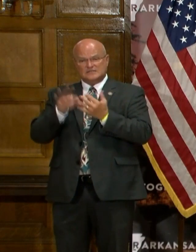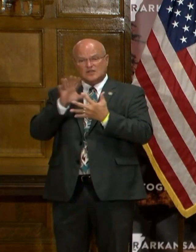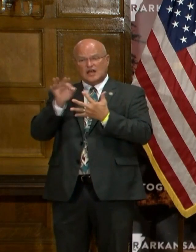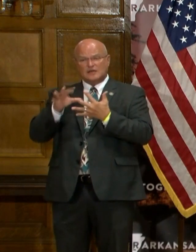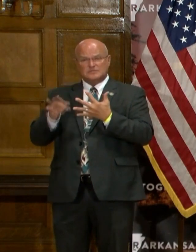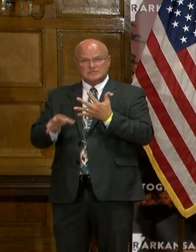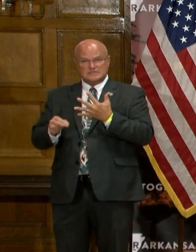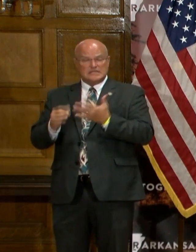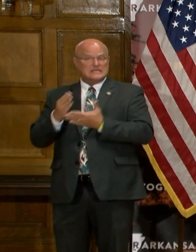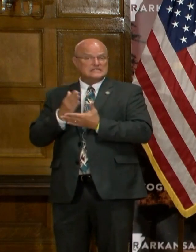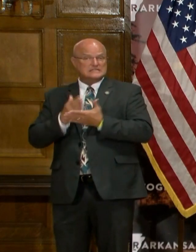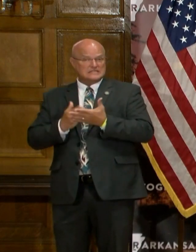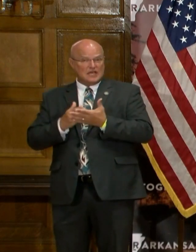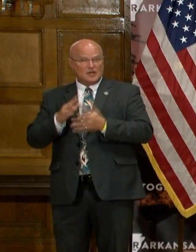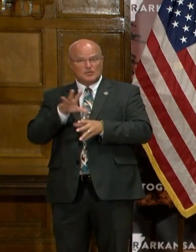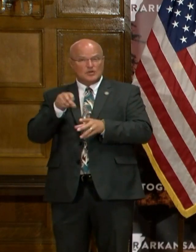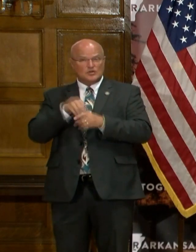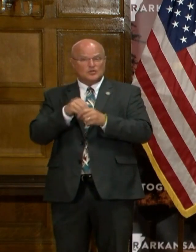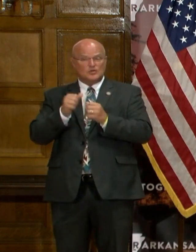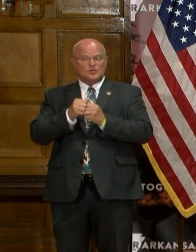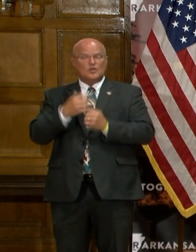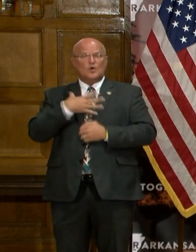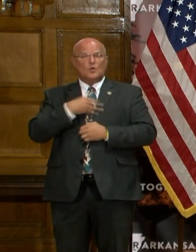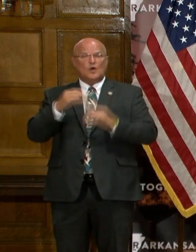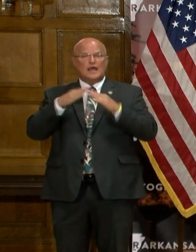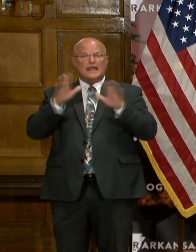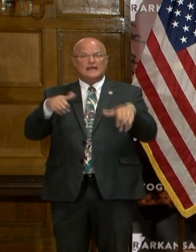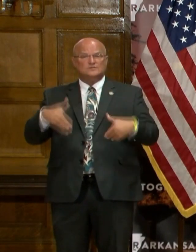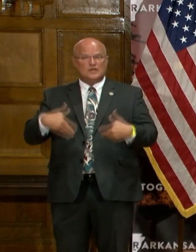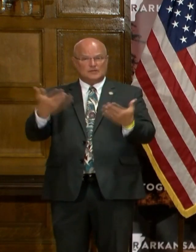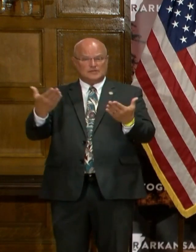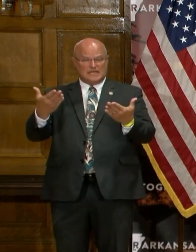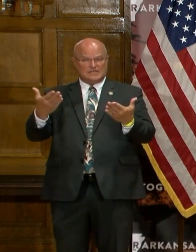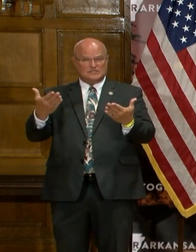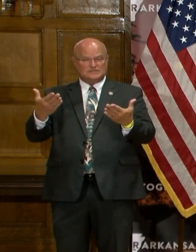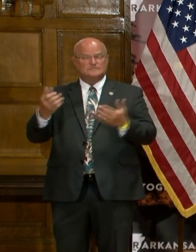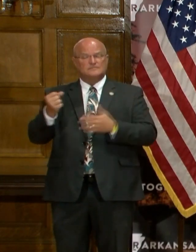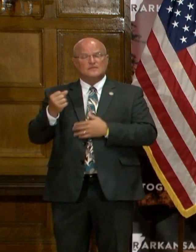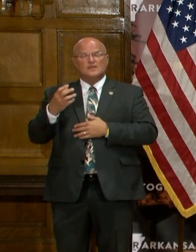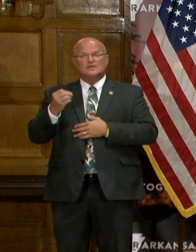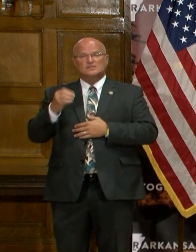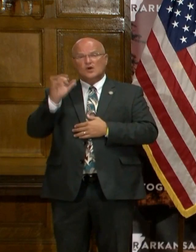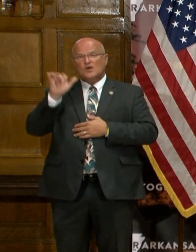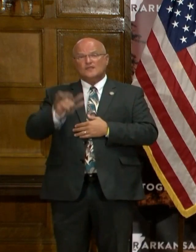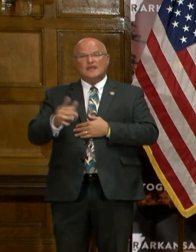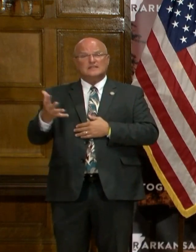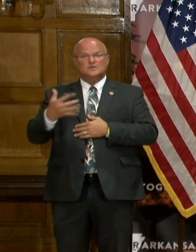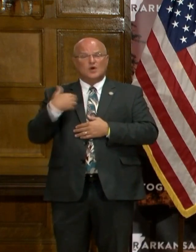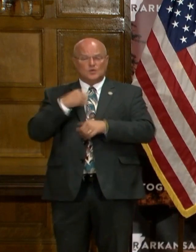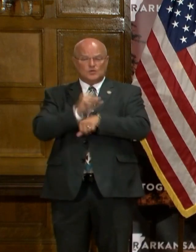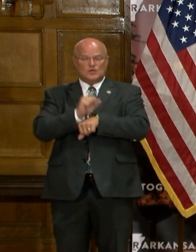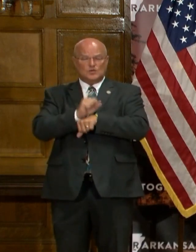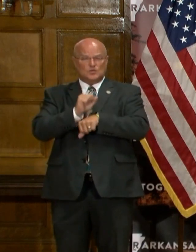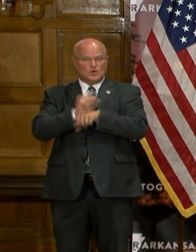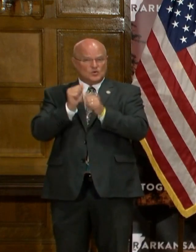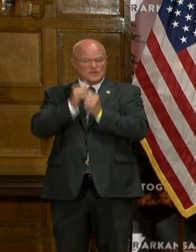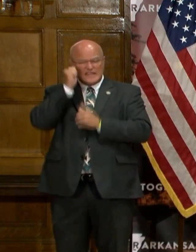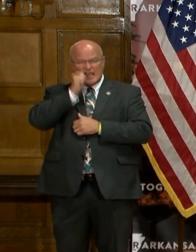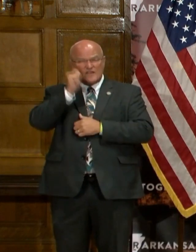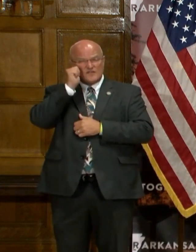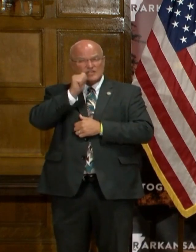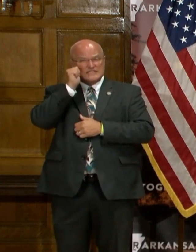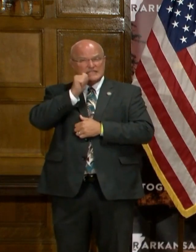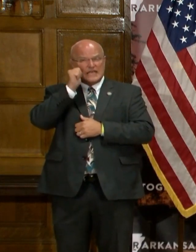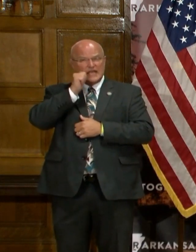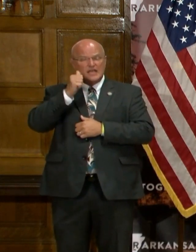options, some of which are included in the White House recommendations. And so that's what we work against every day,